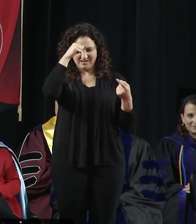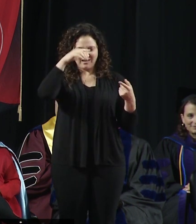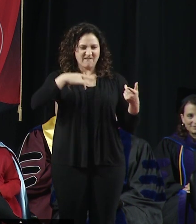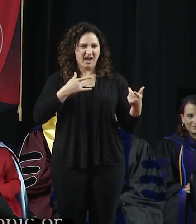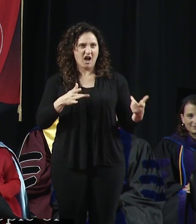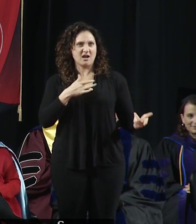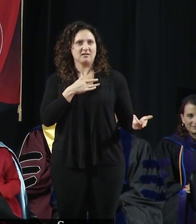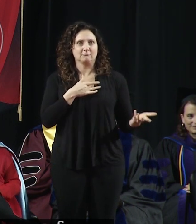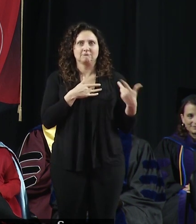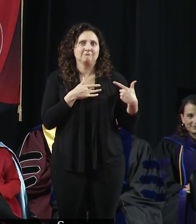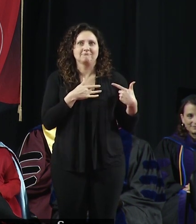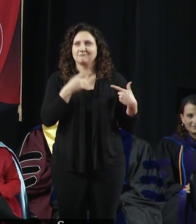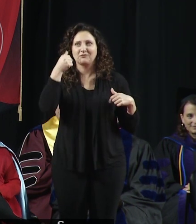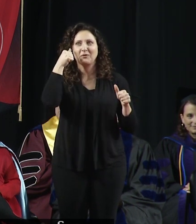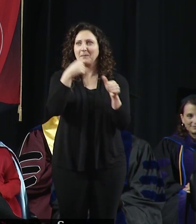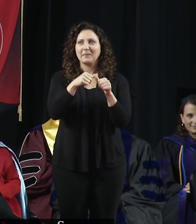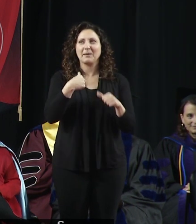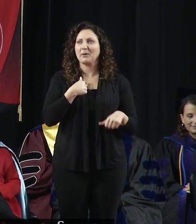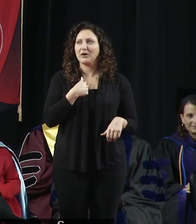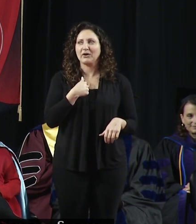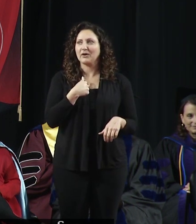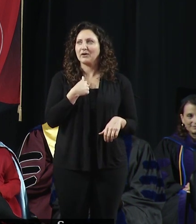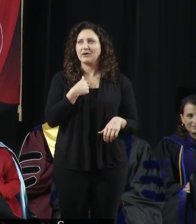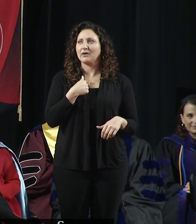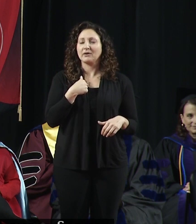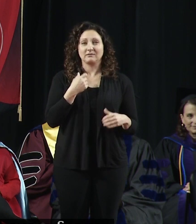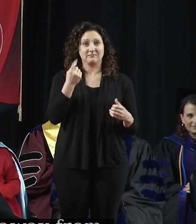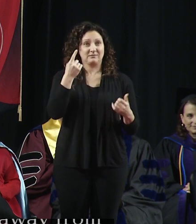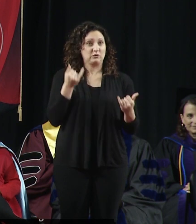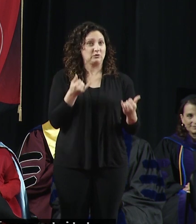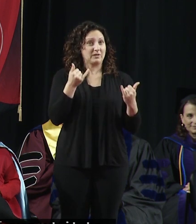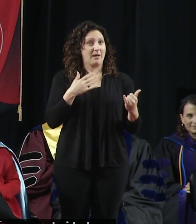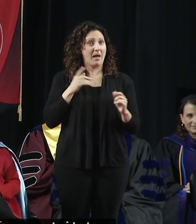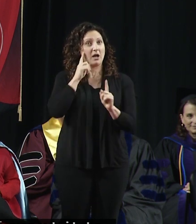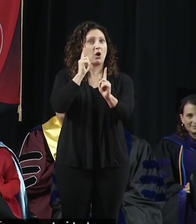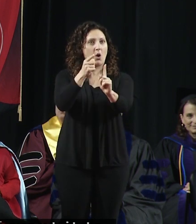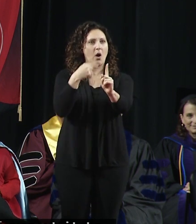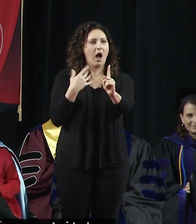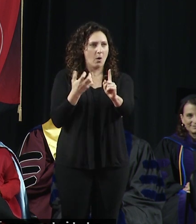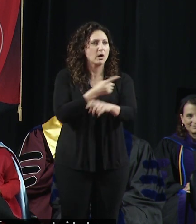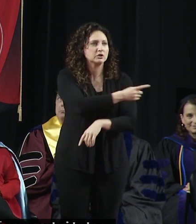from that speech. My goal was for today to be different.